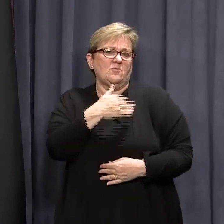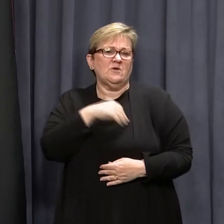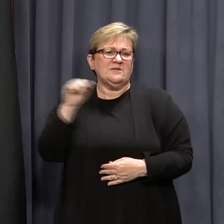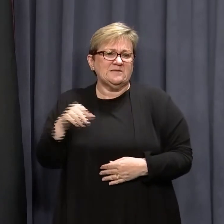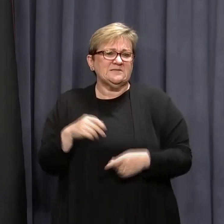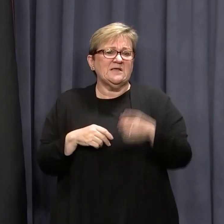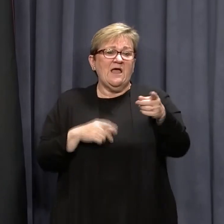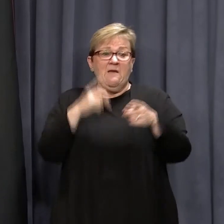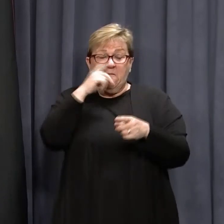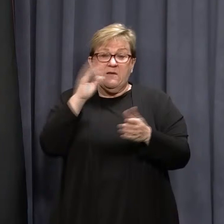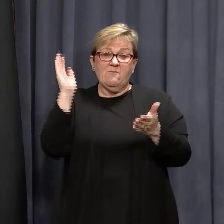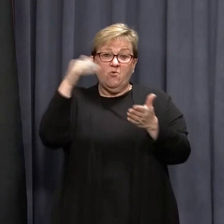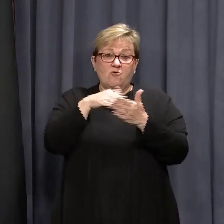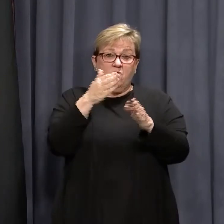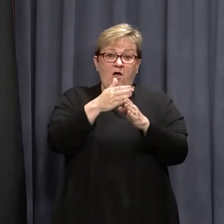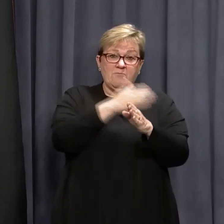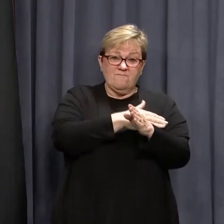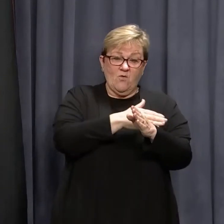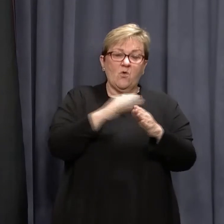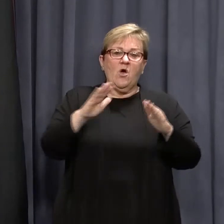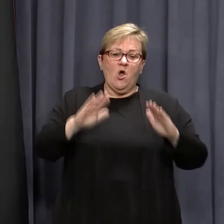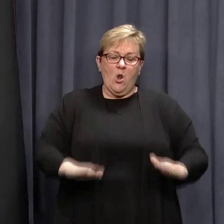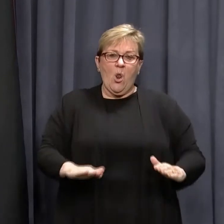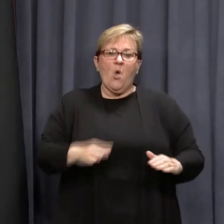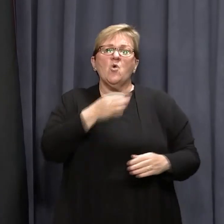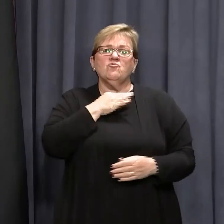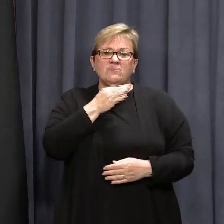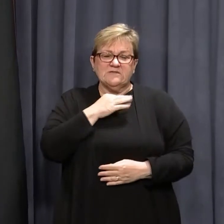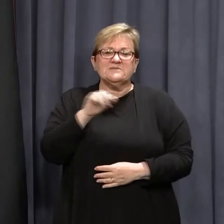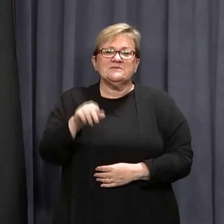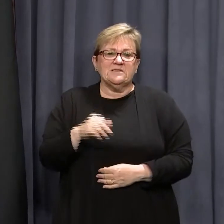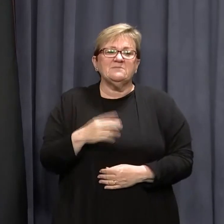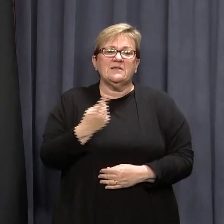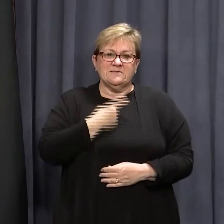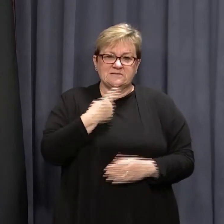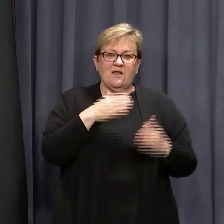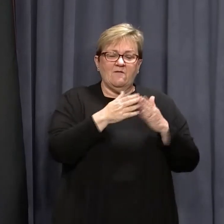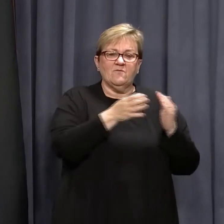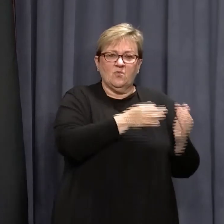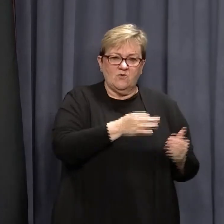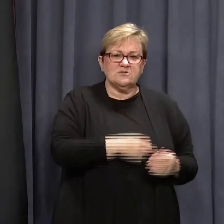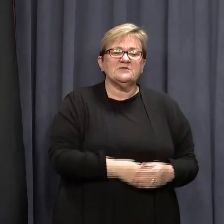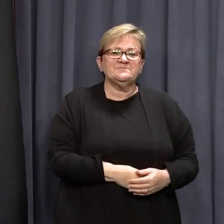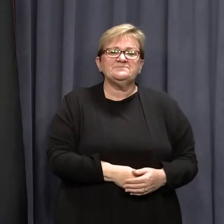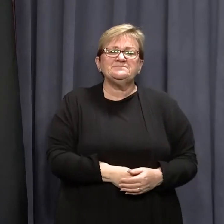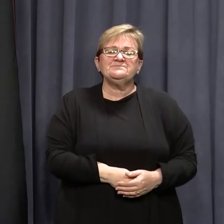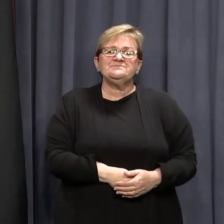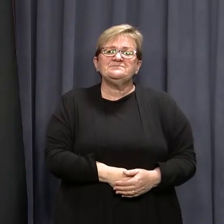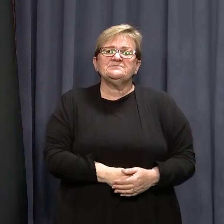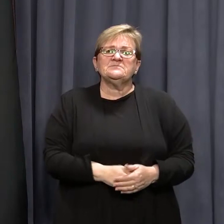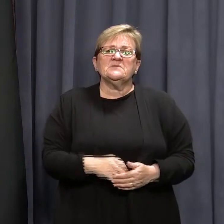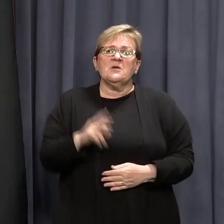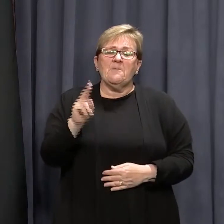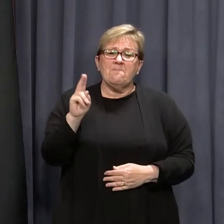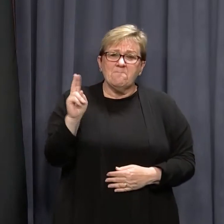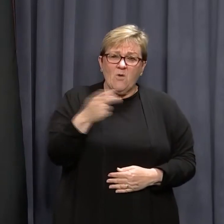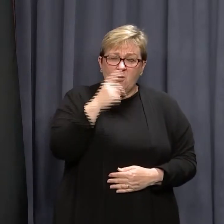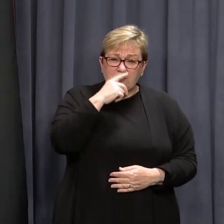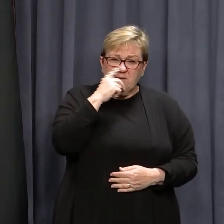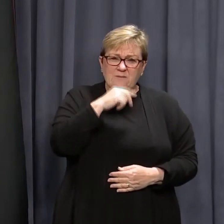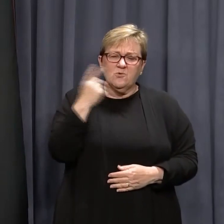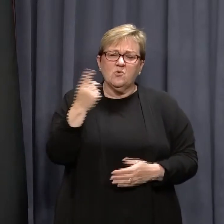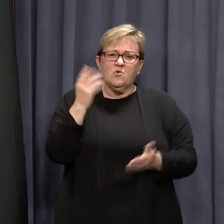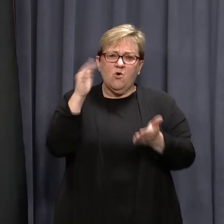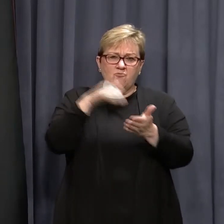everyone who arrives before that is under the low risk. That's right. Which is self-quarantine. That's right. So both cohorts, those people